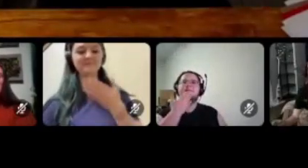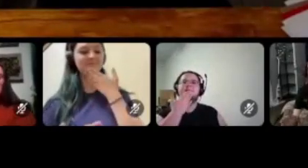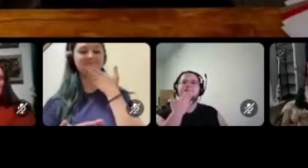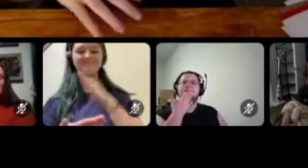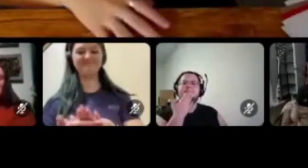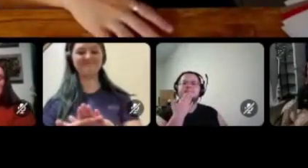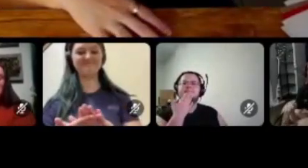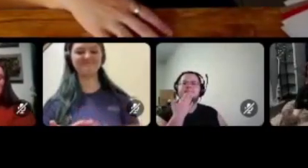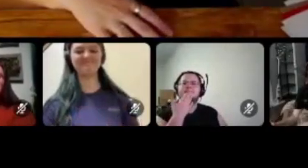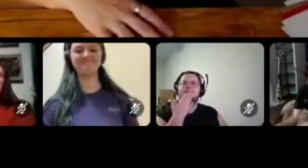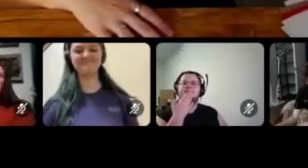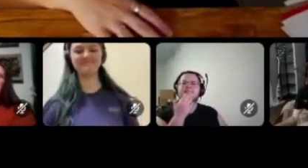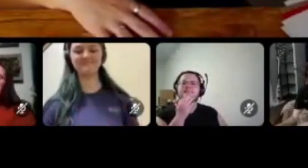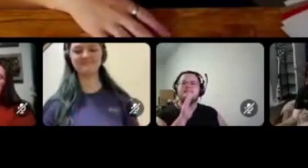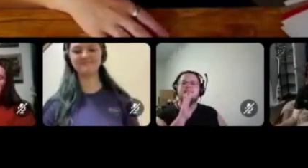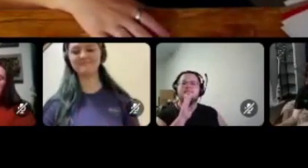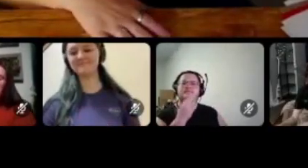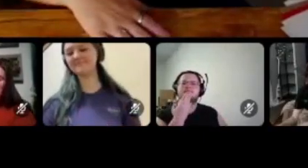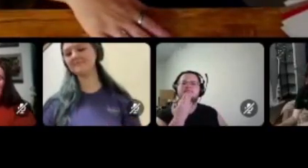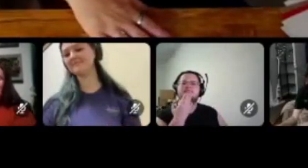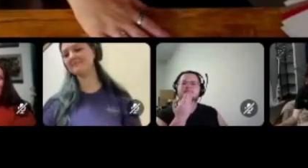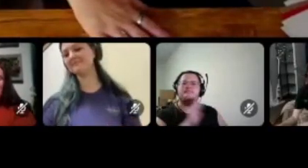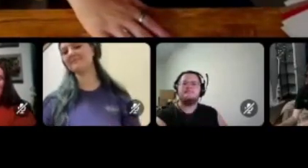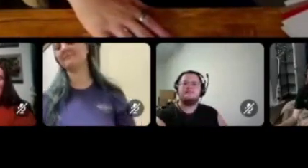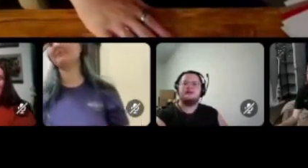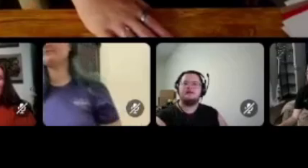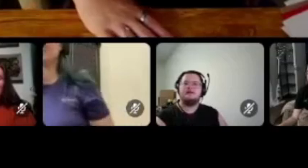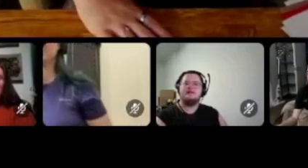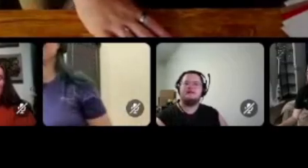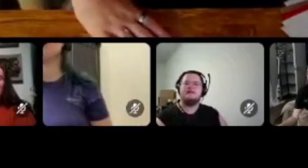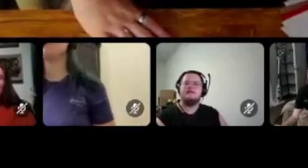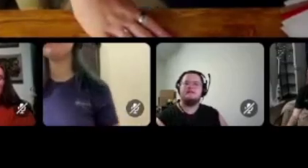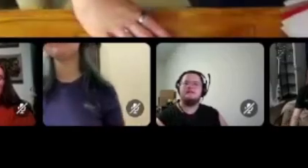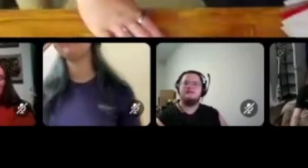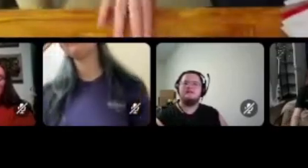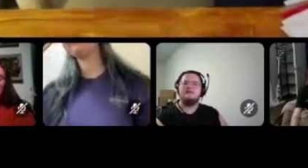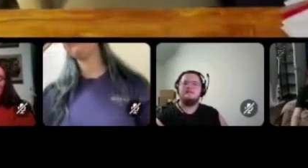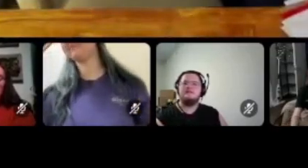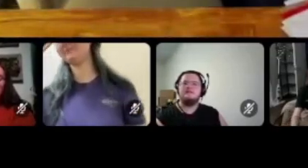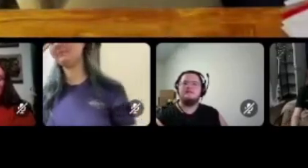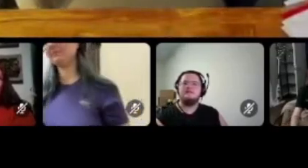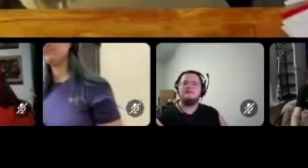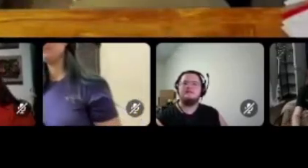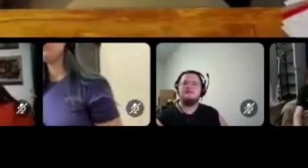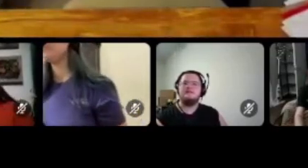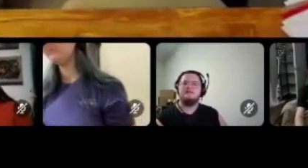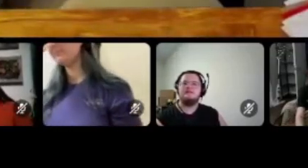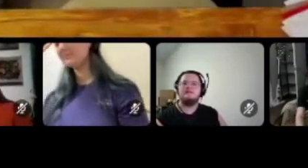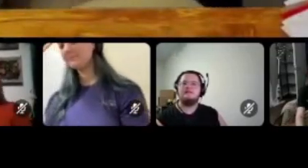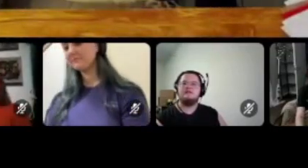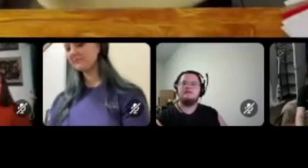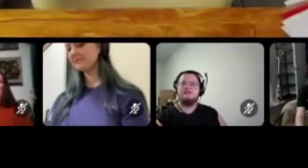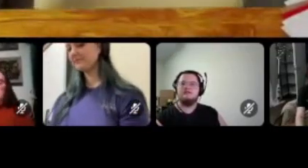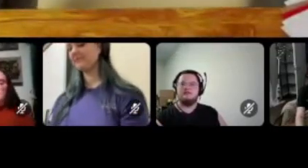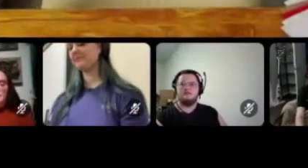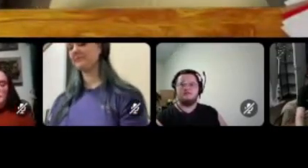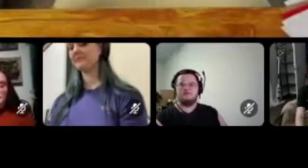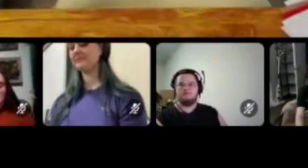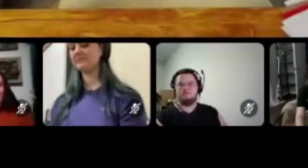So I'm gonna get up here real quick. Whenever I explain the difference to my students about good or bad, right? Oh,